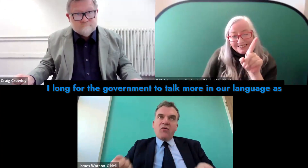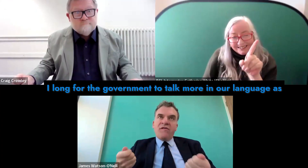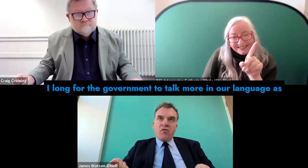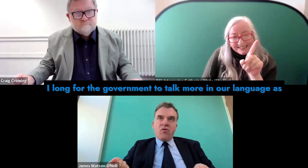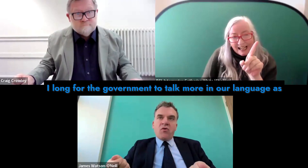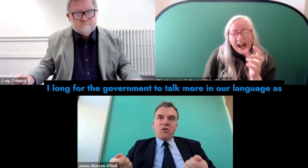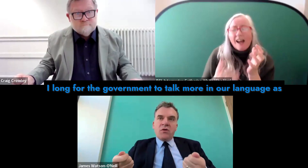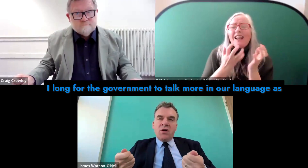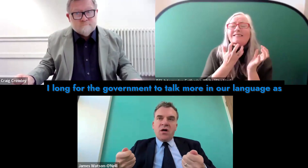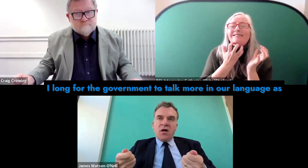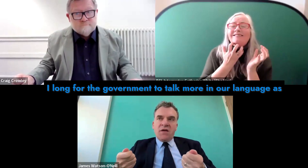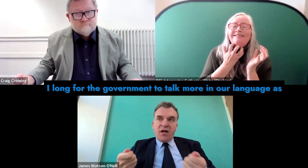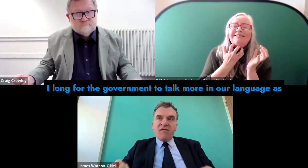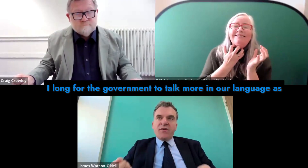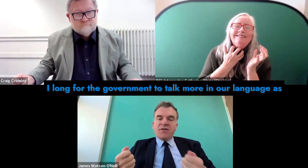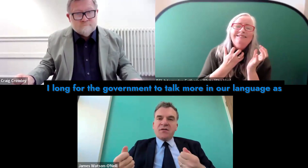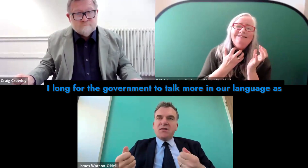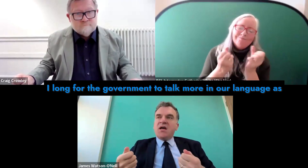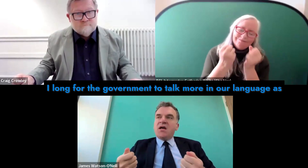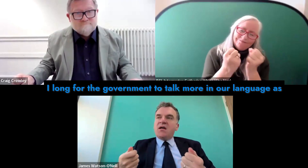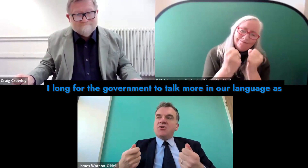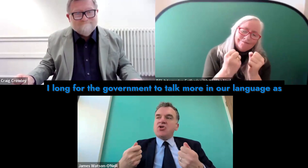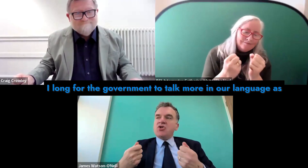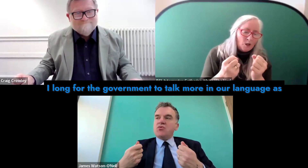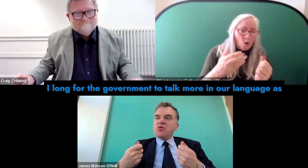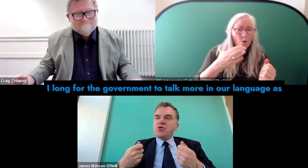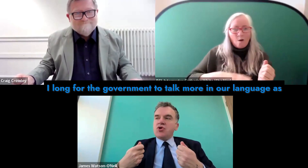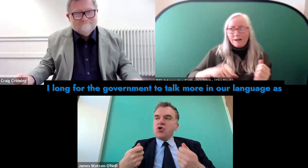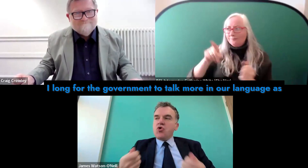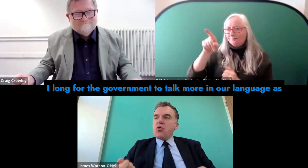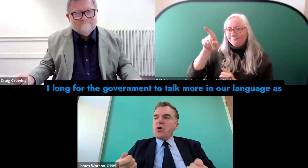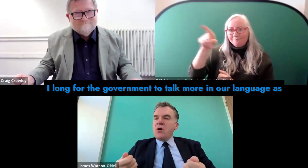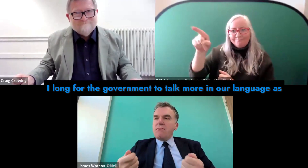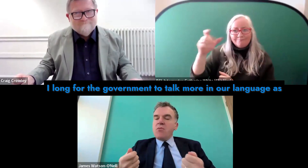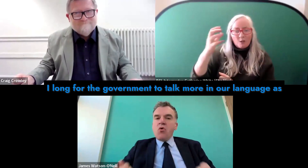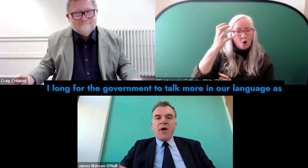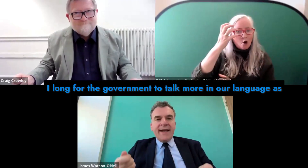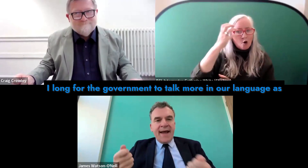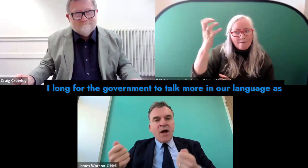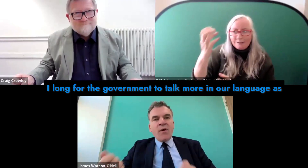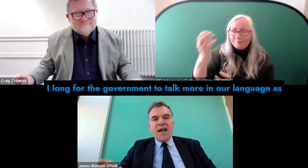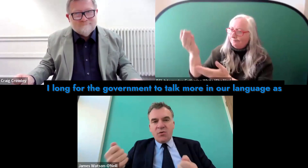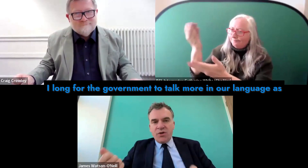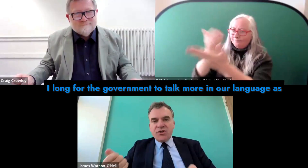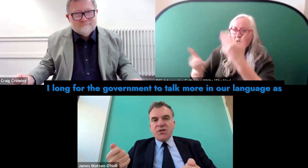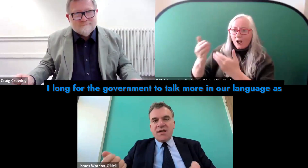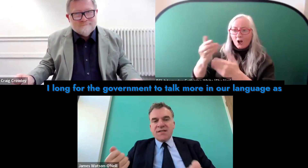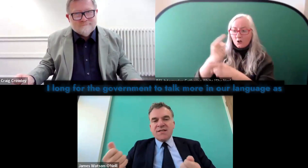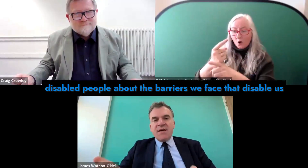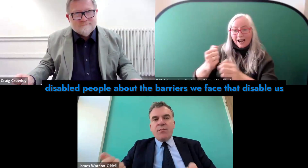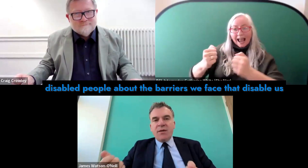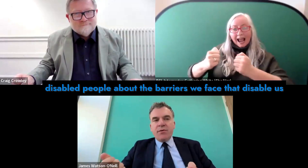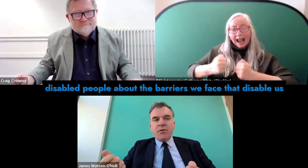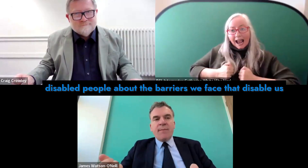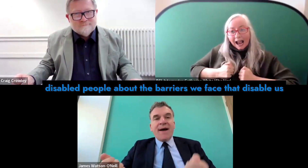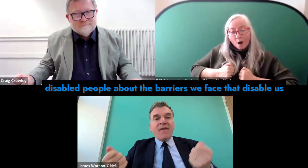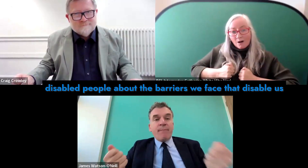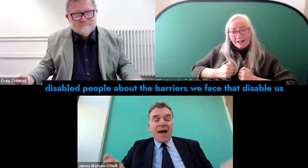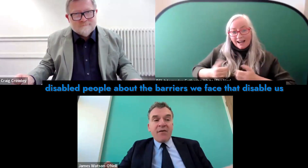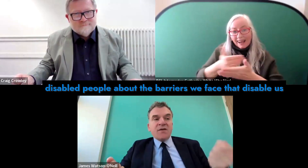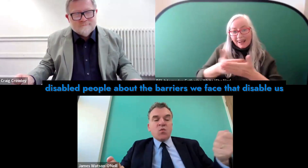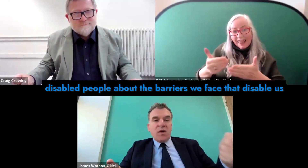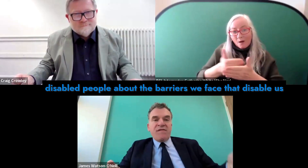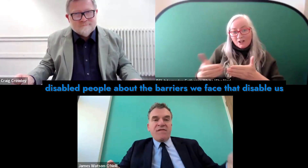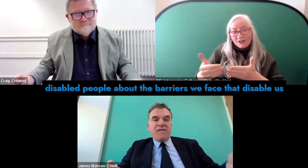I long for the government to talk more in our language as disabled people